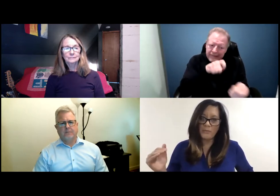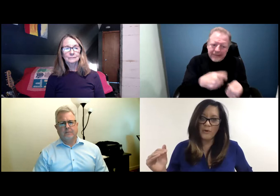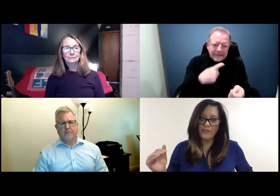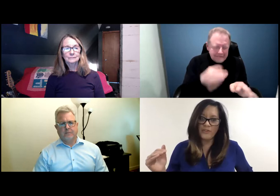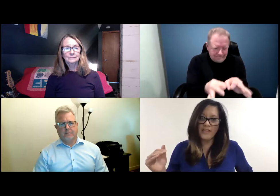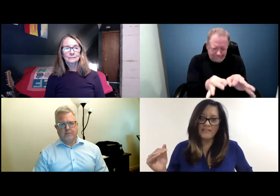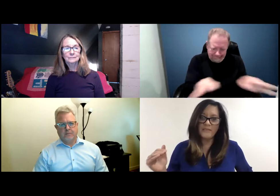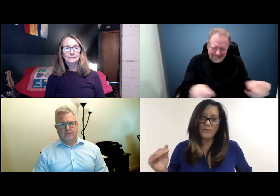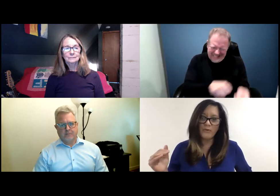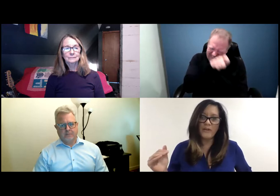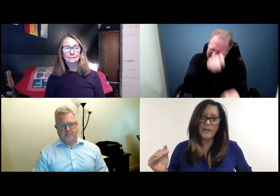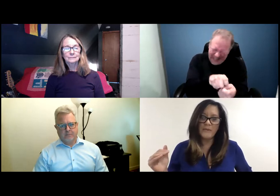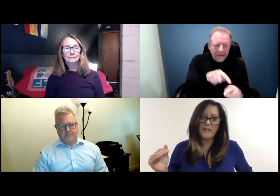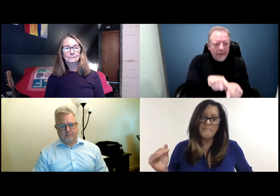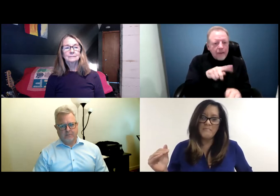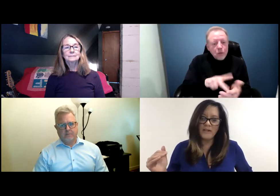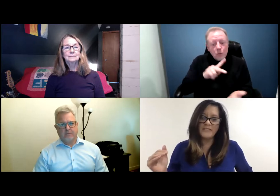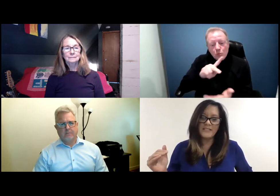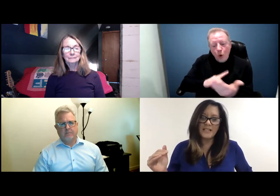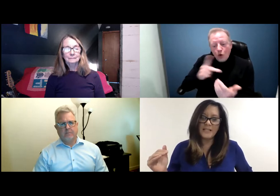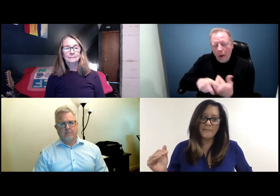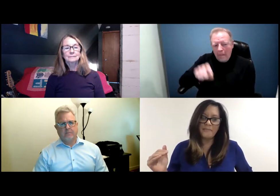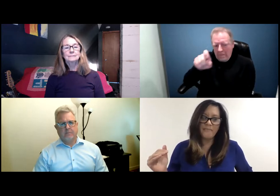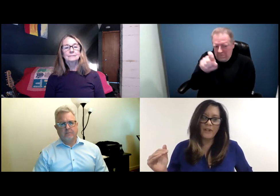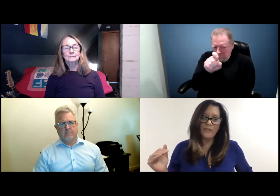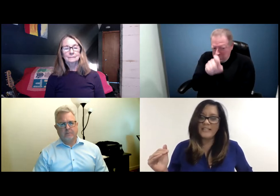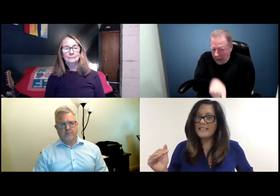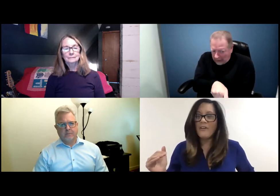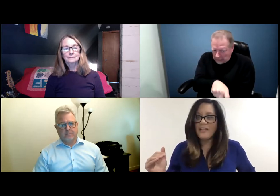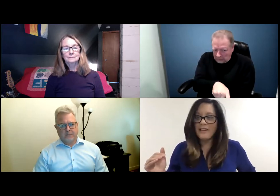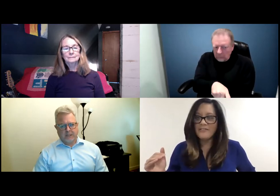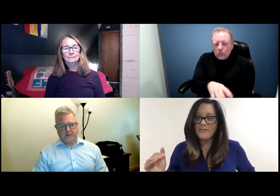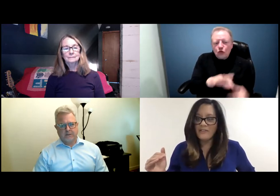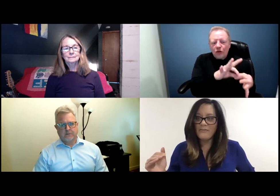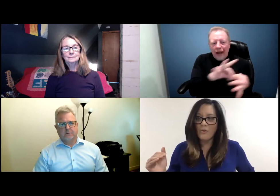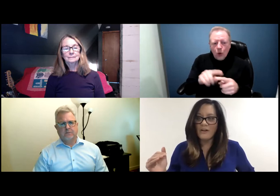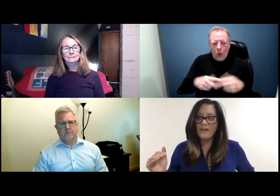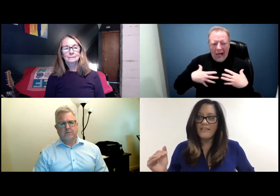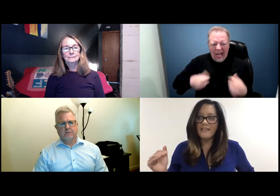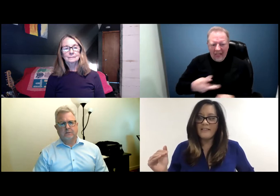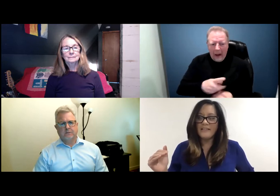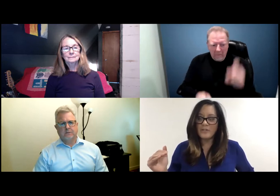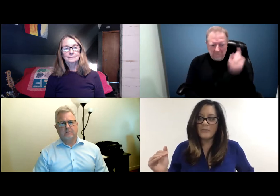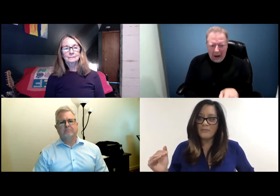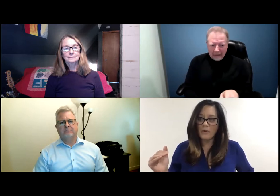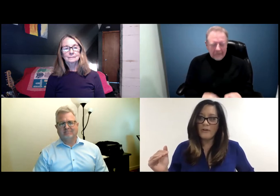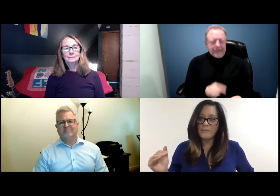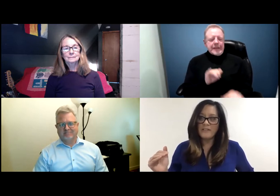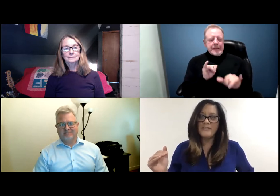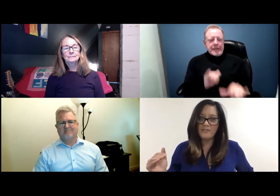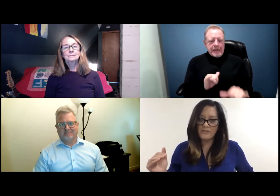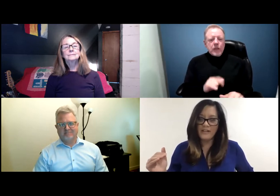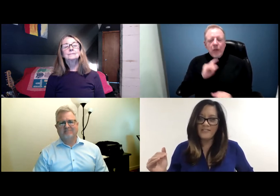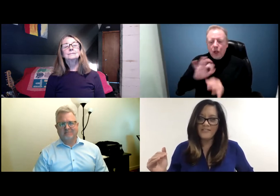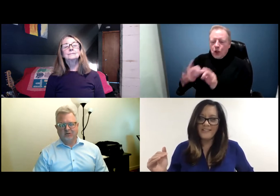project proposal that this program must relate to healthcare. So therefore, the interpreting program